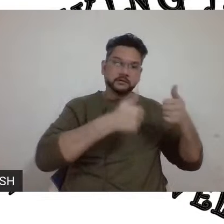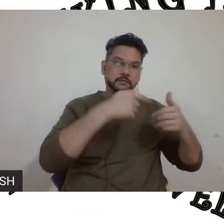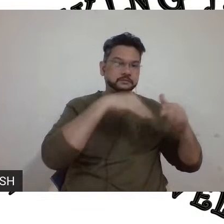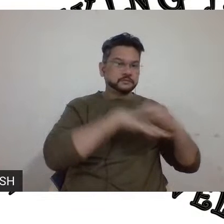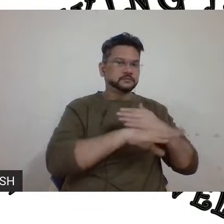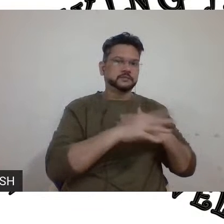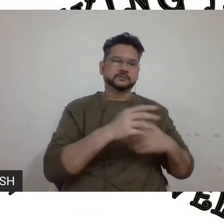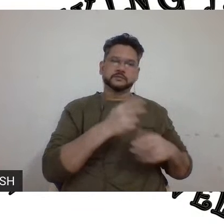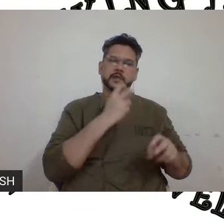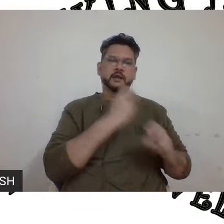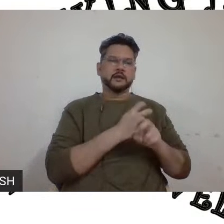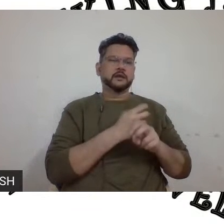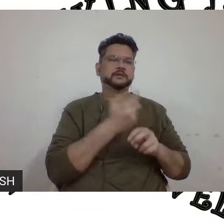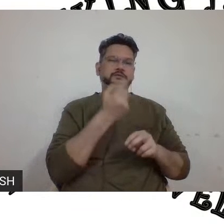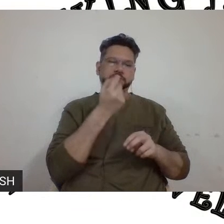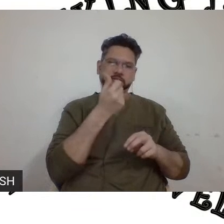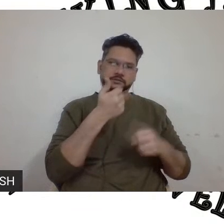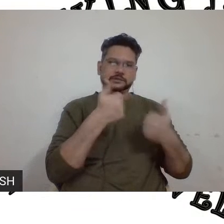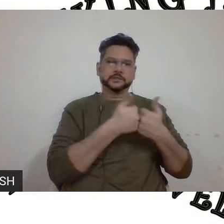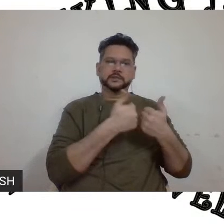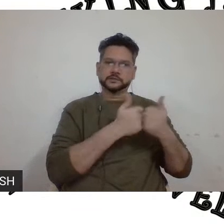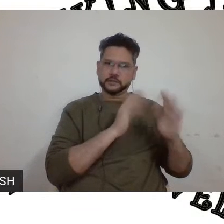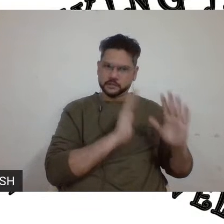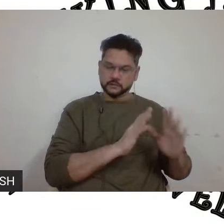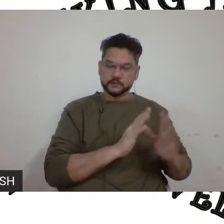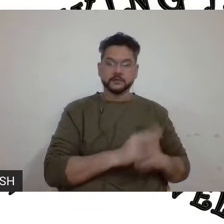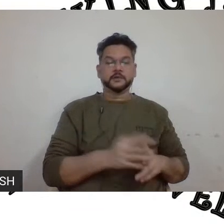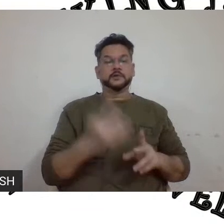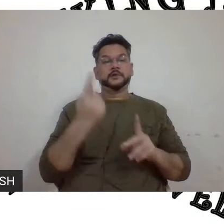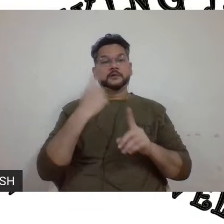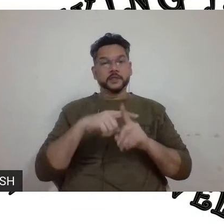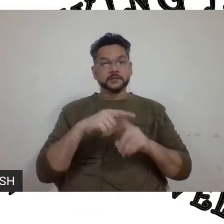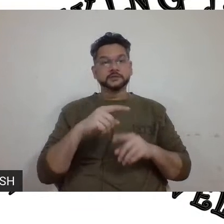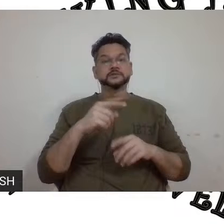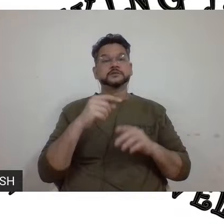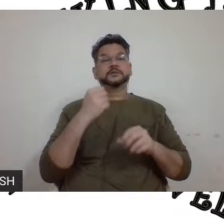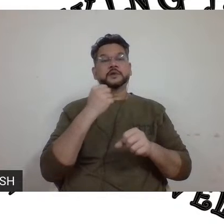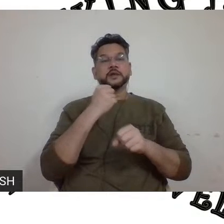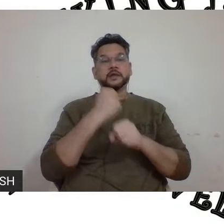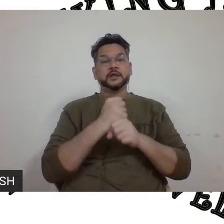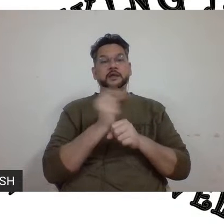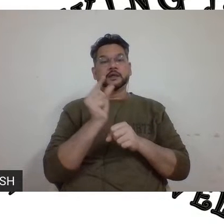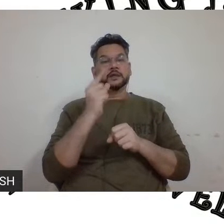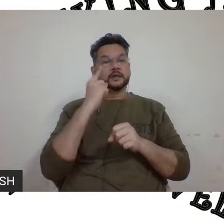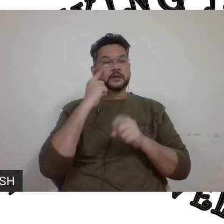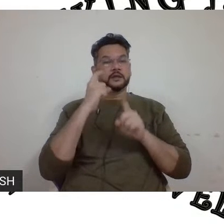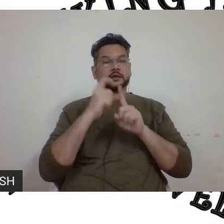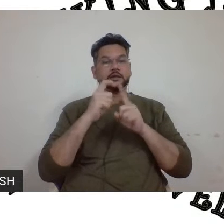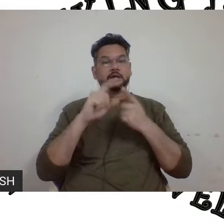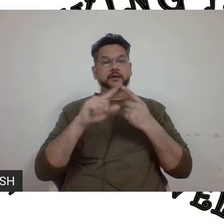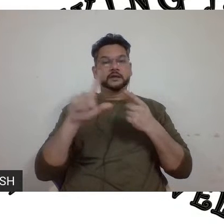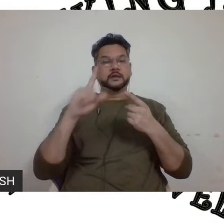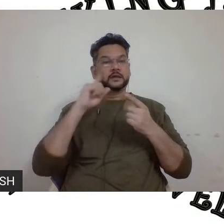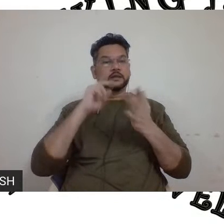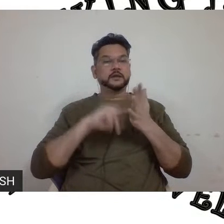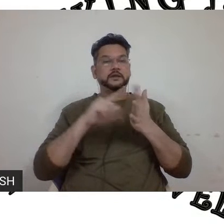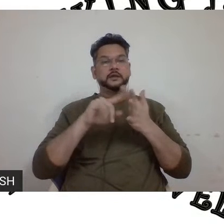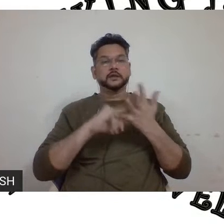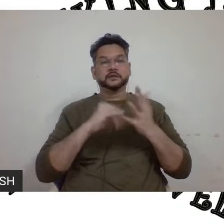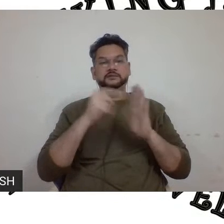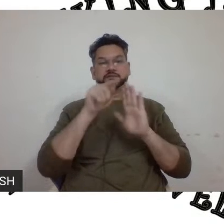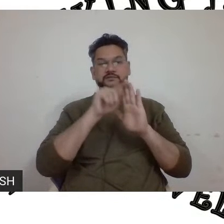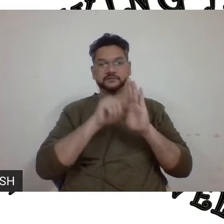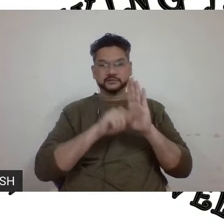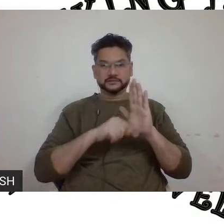also the fact of the matter is the kind of guidelines and the kind of infrastructure that such exams are conducted